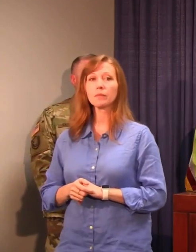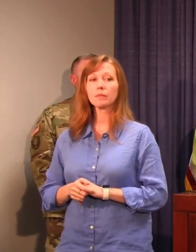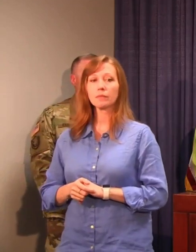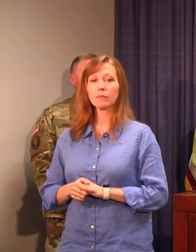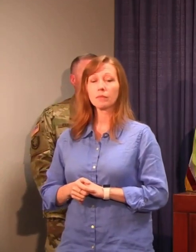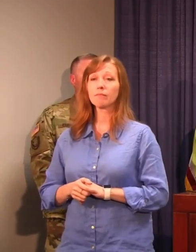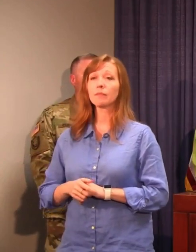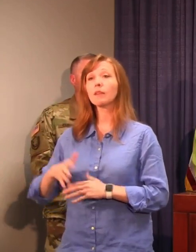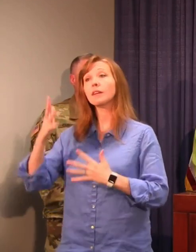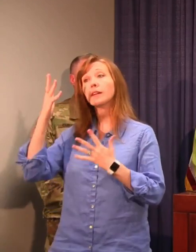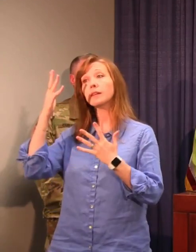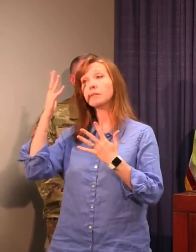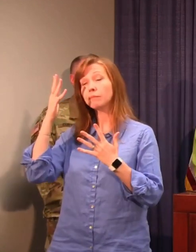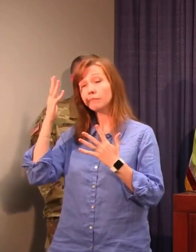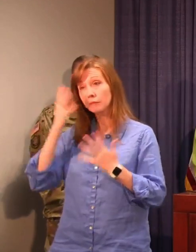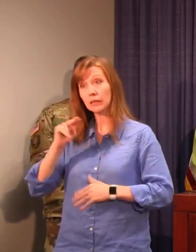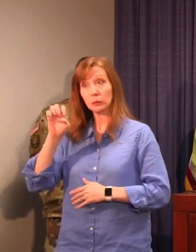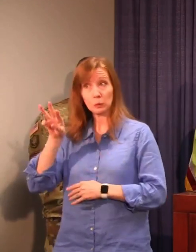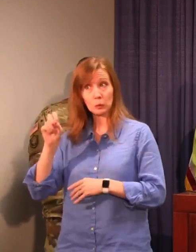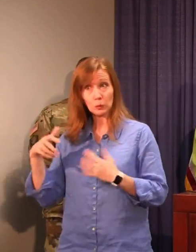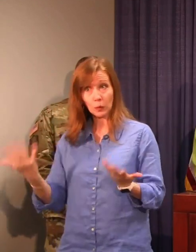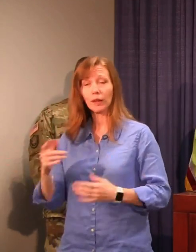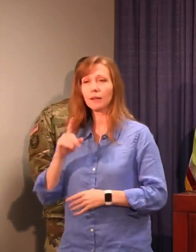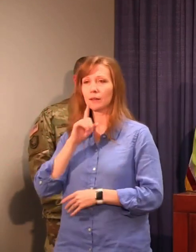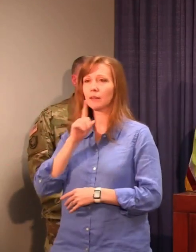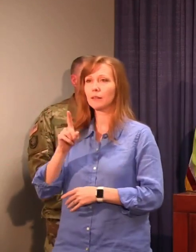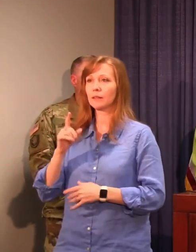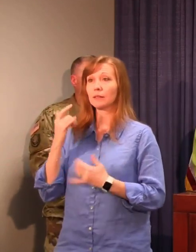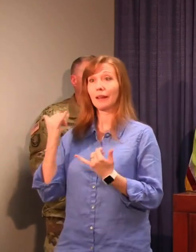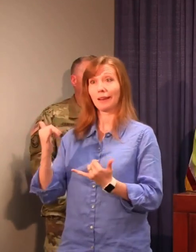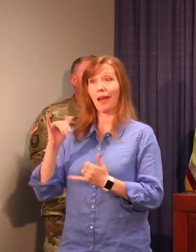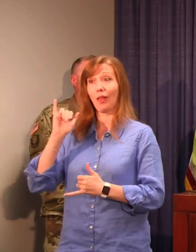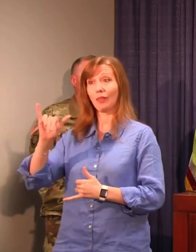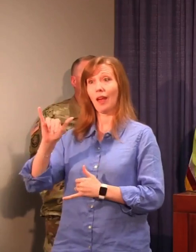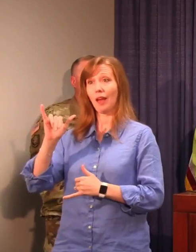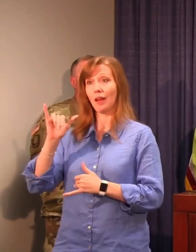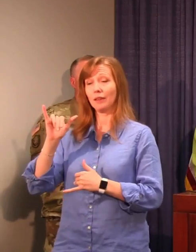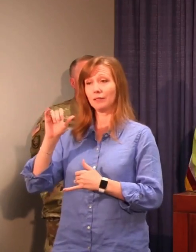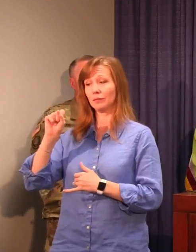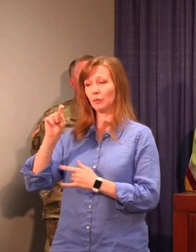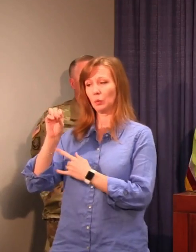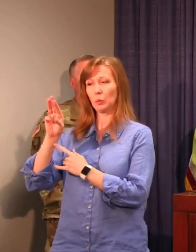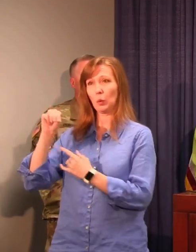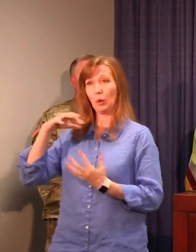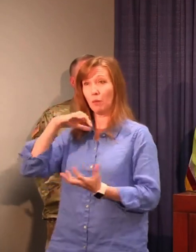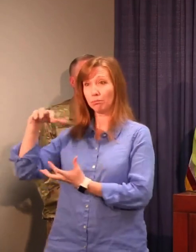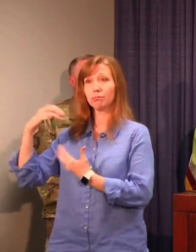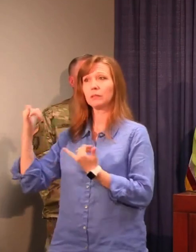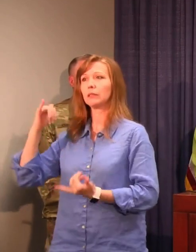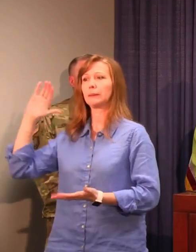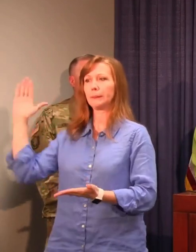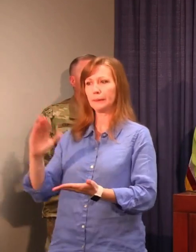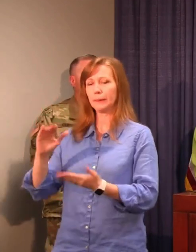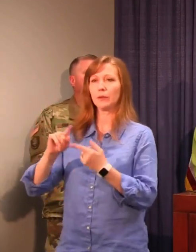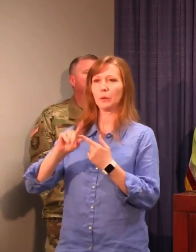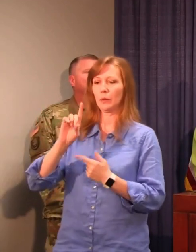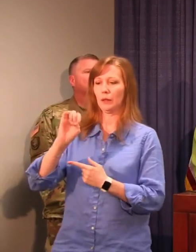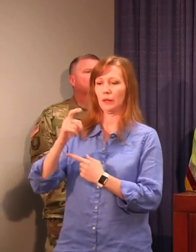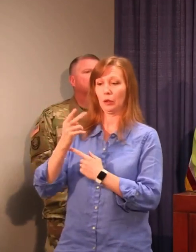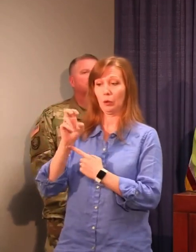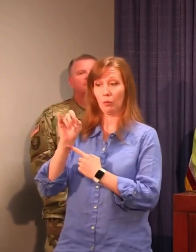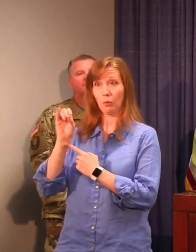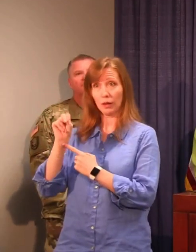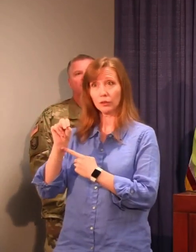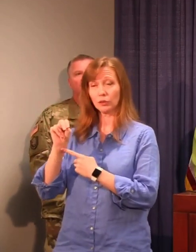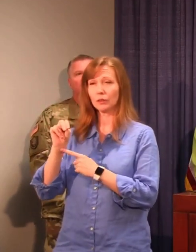that while it's been downgraded to a depression, we are certainly not out of the woods yet. It's still a long way from being over. There's flash